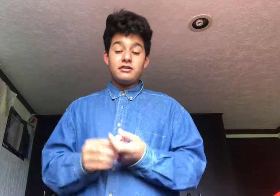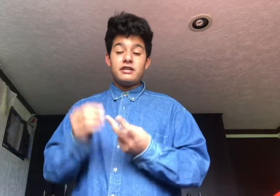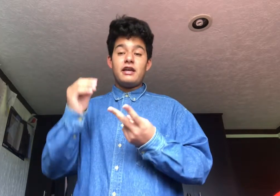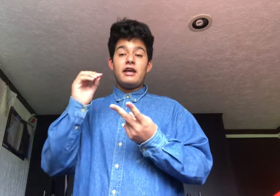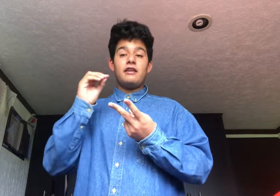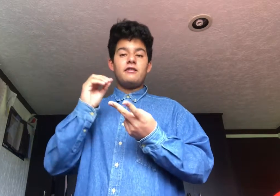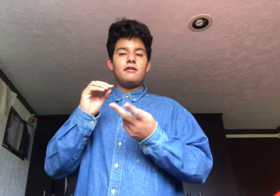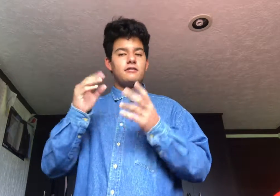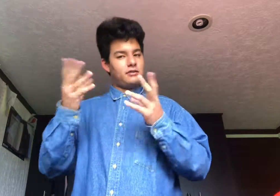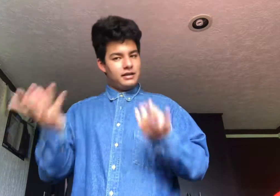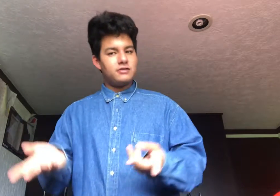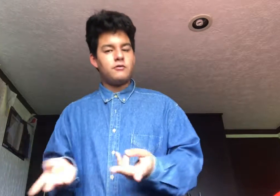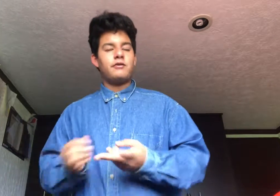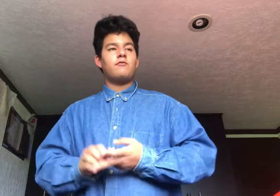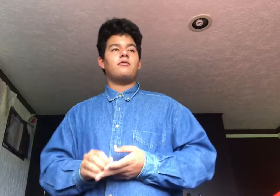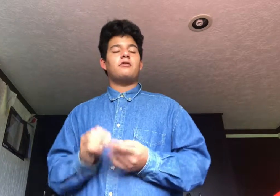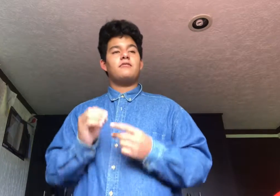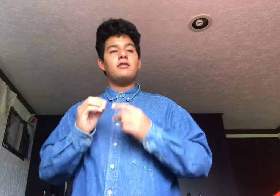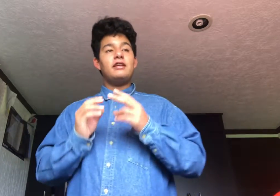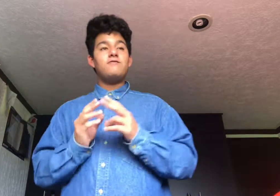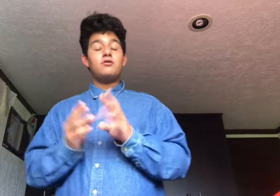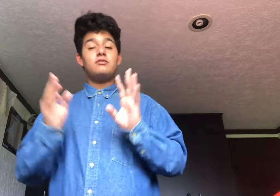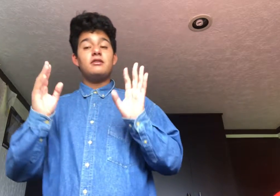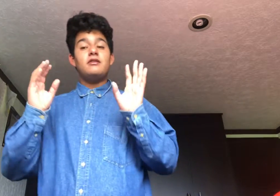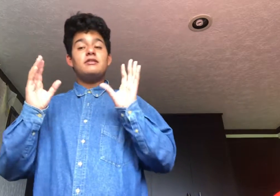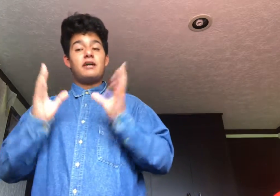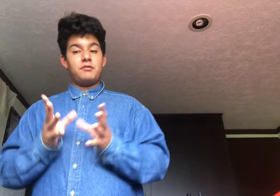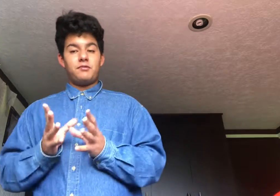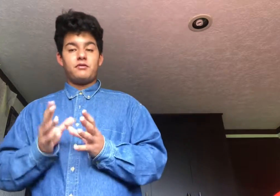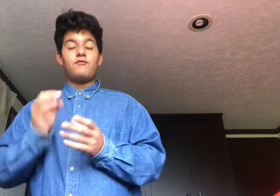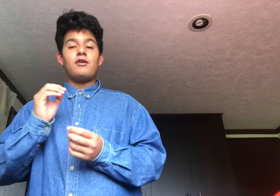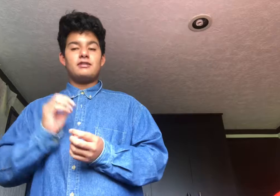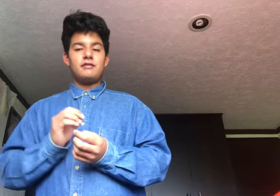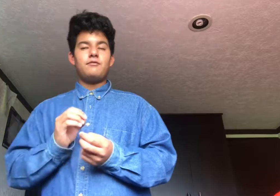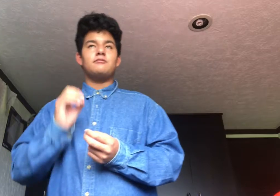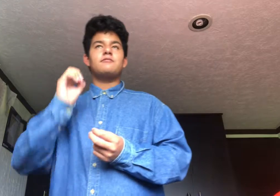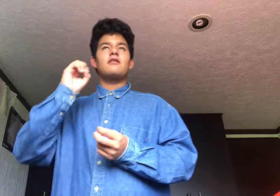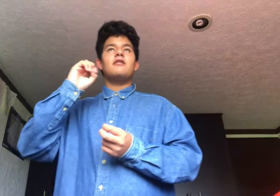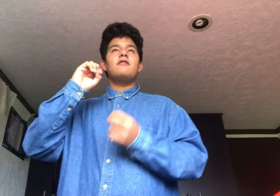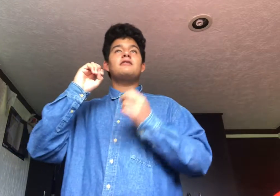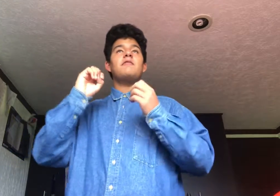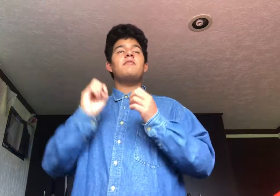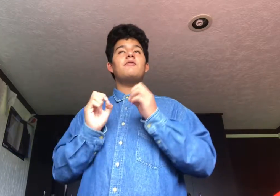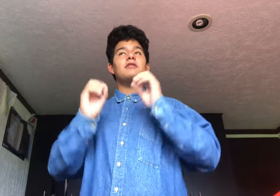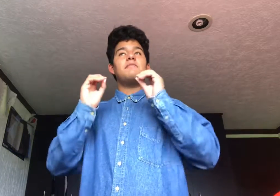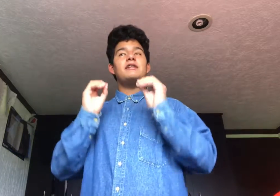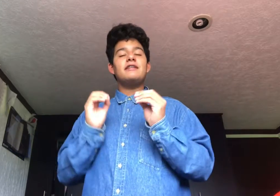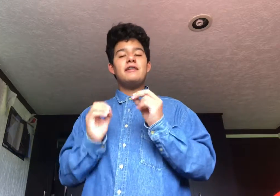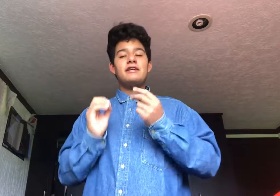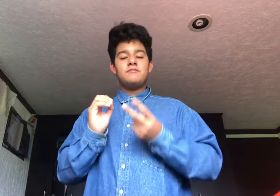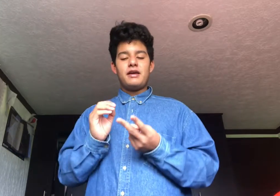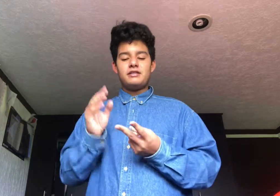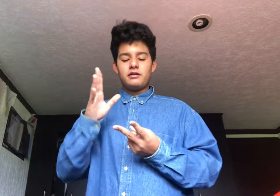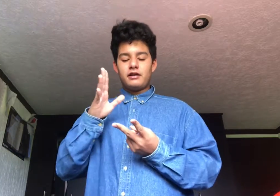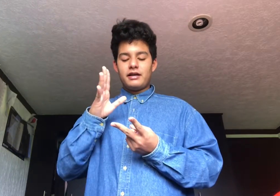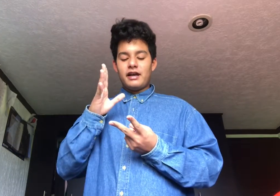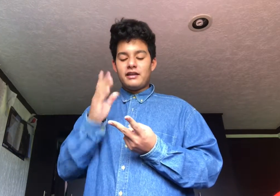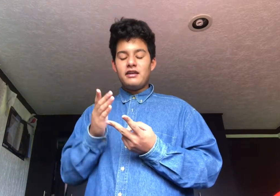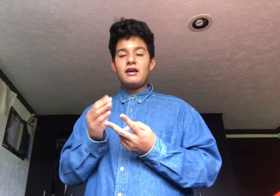technology and a dystopian world. This forms cyberpunk. For example, cyberpunk basically is based on the idea